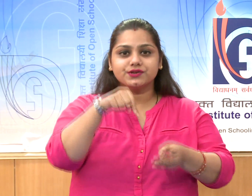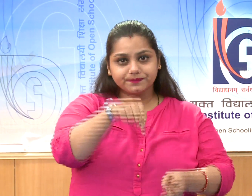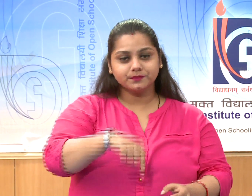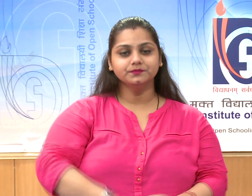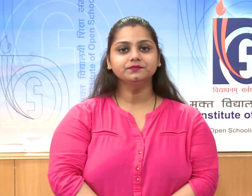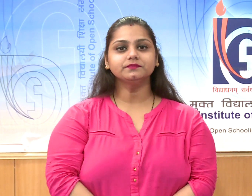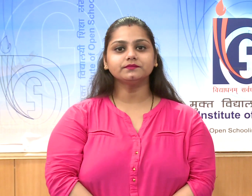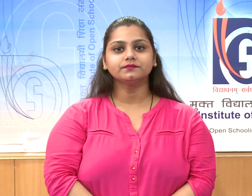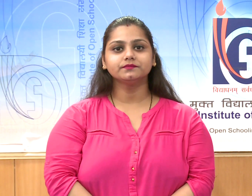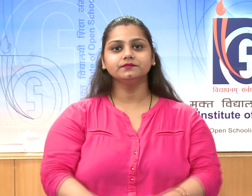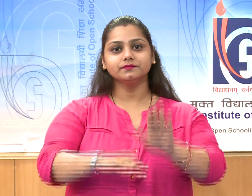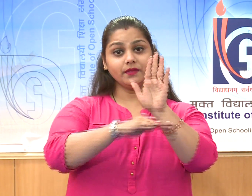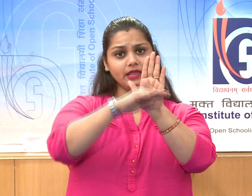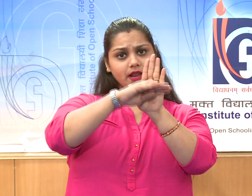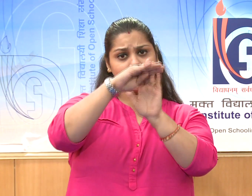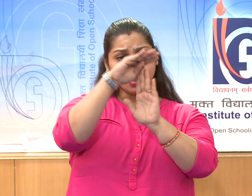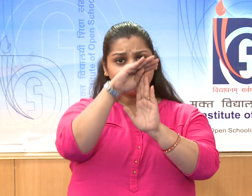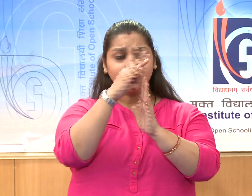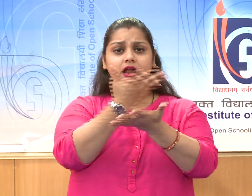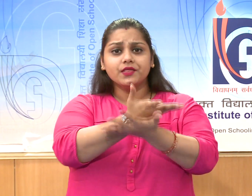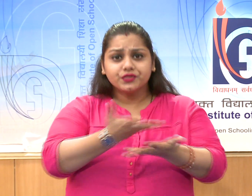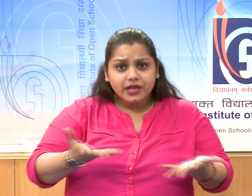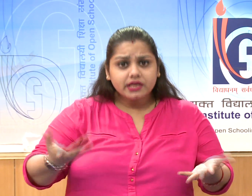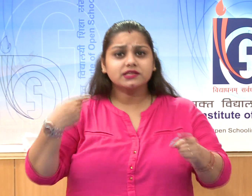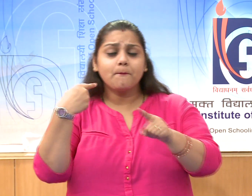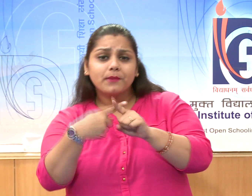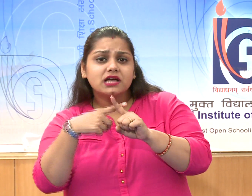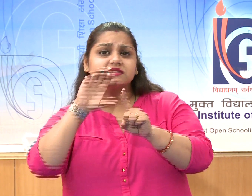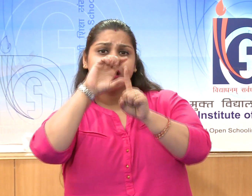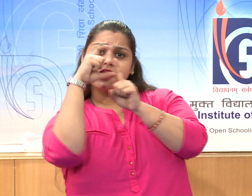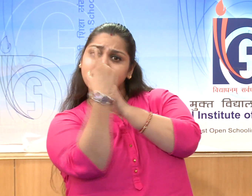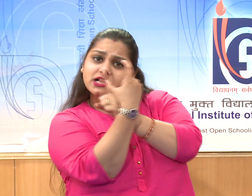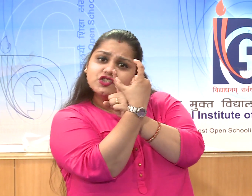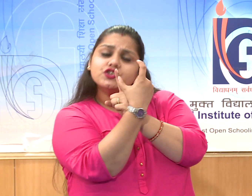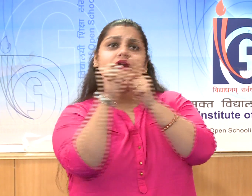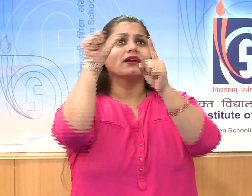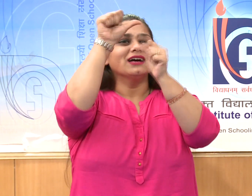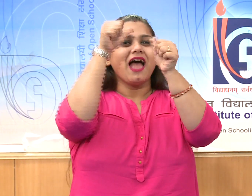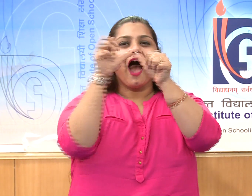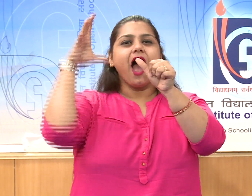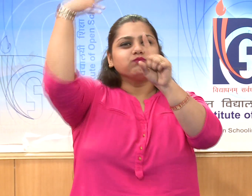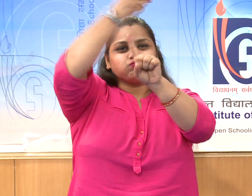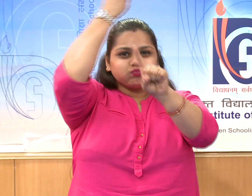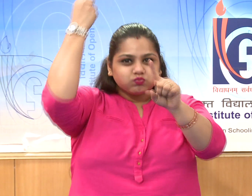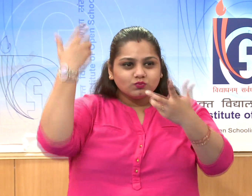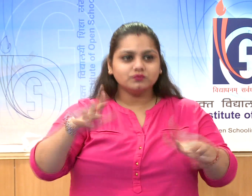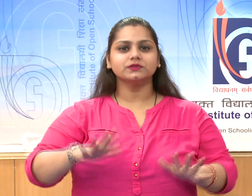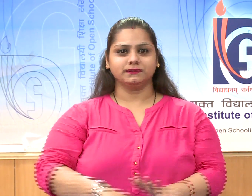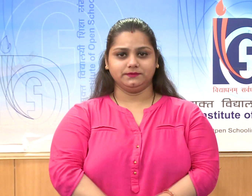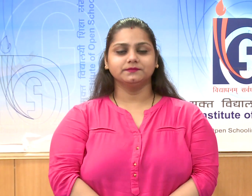the level of materials and cultural accomplishments